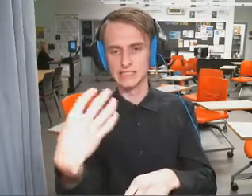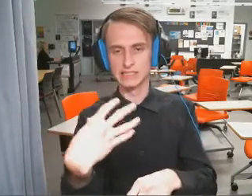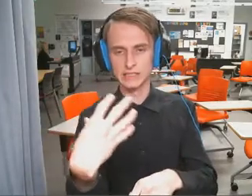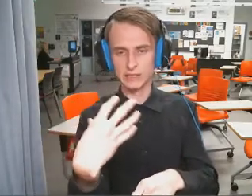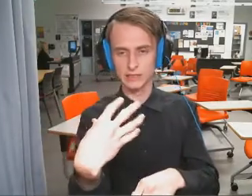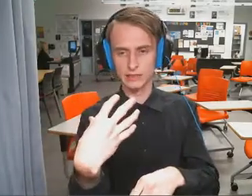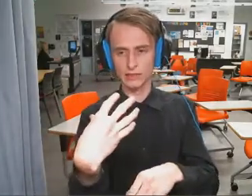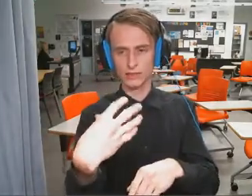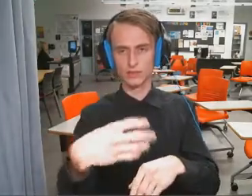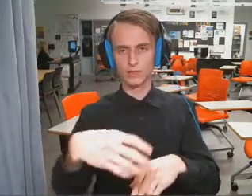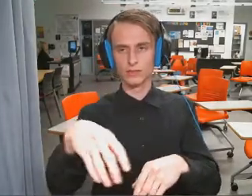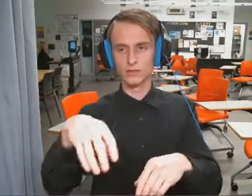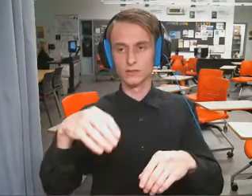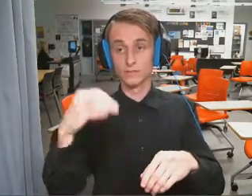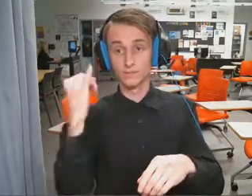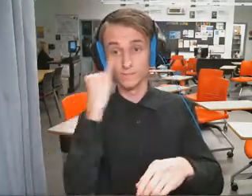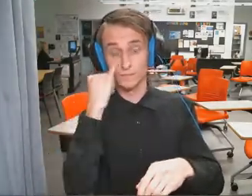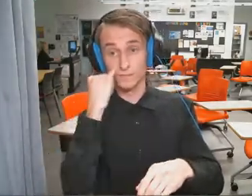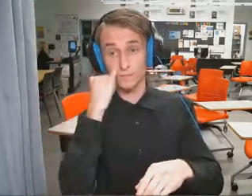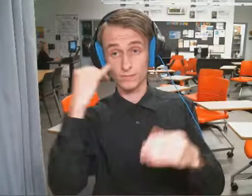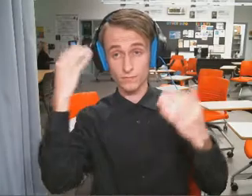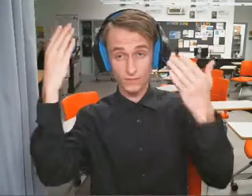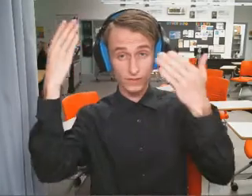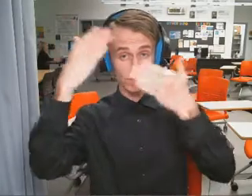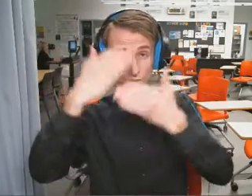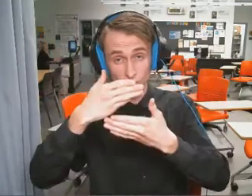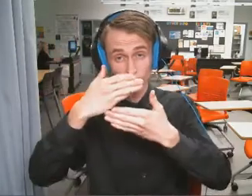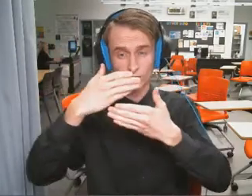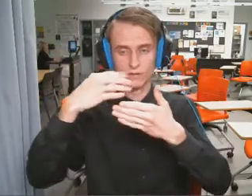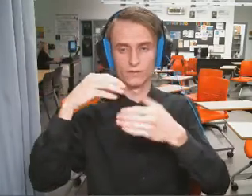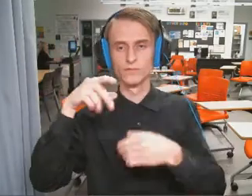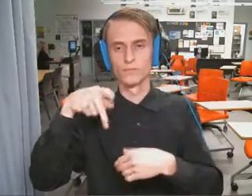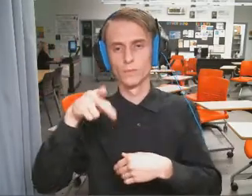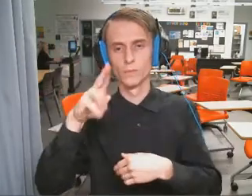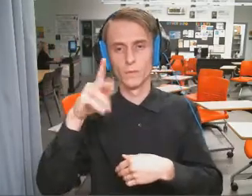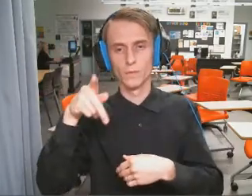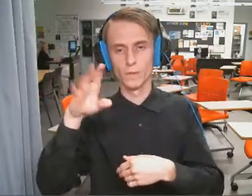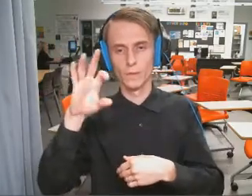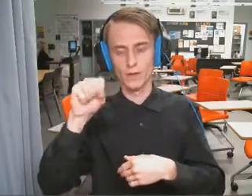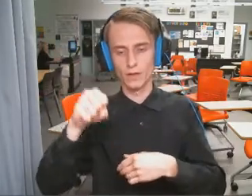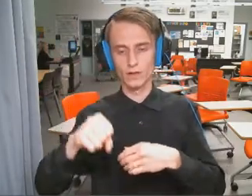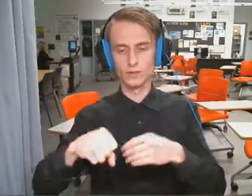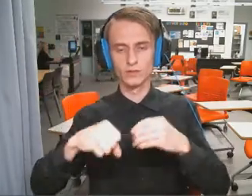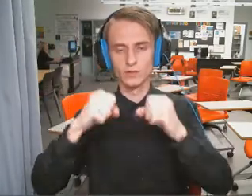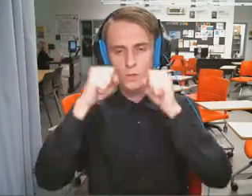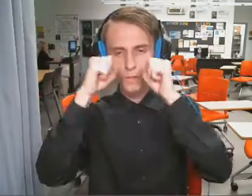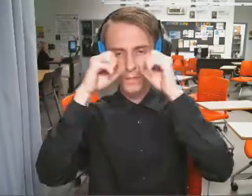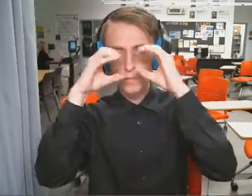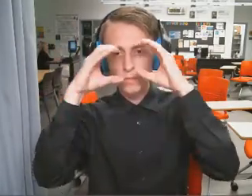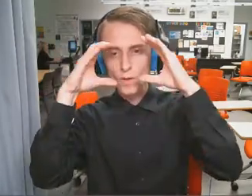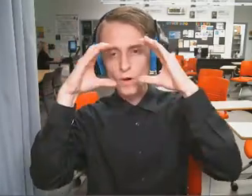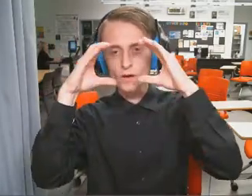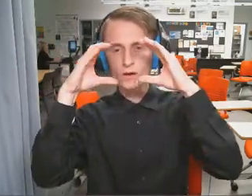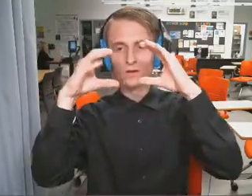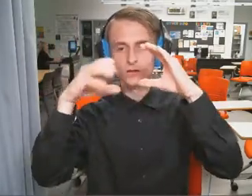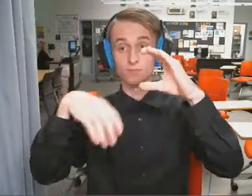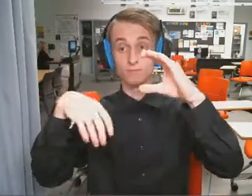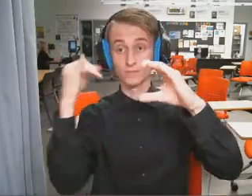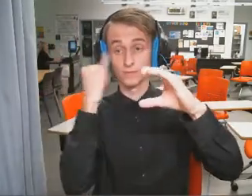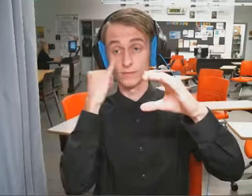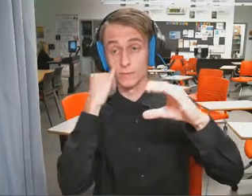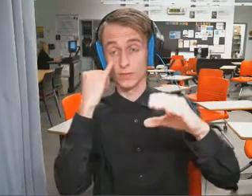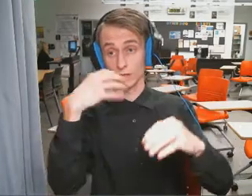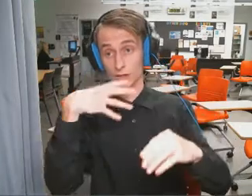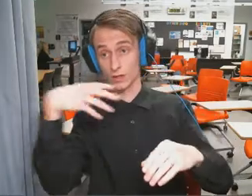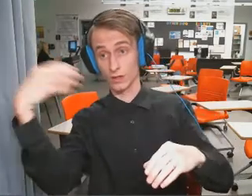your pupils open up and dilate, allowing more light to come in. If you're out in the bright sunlight, you just walked